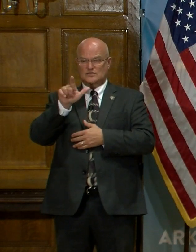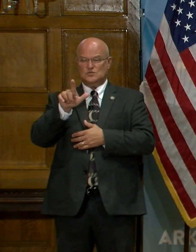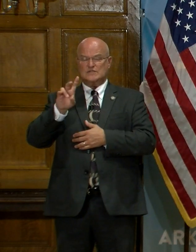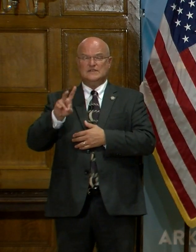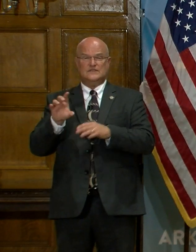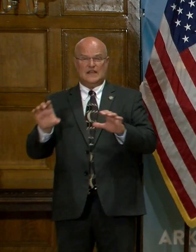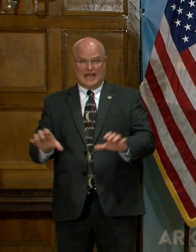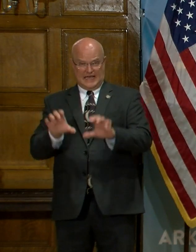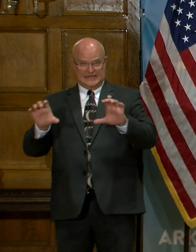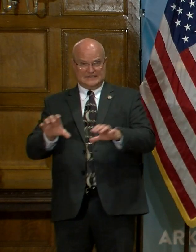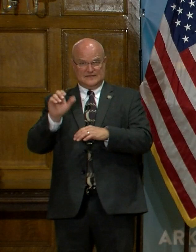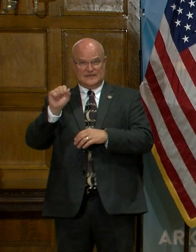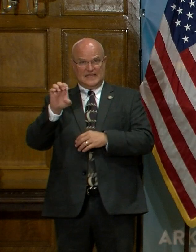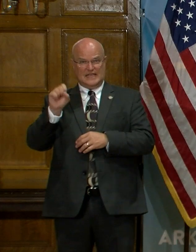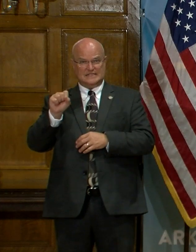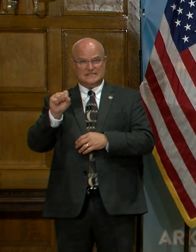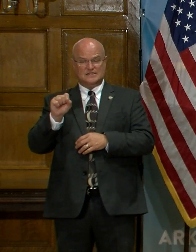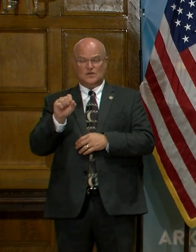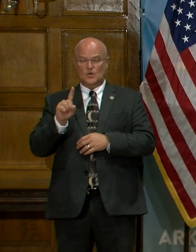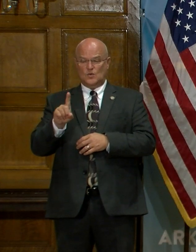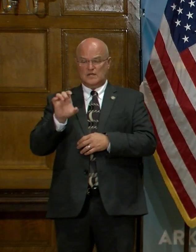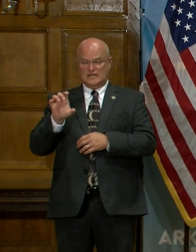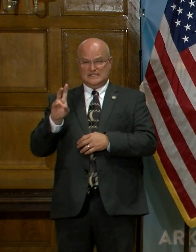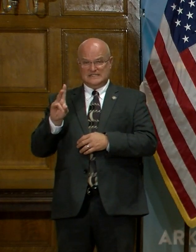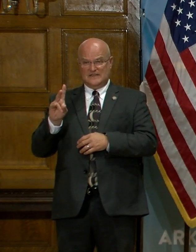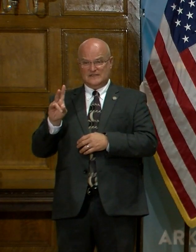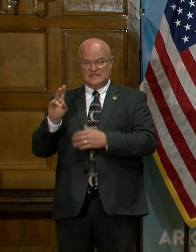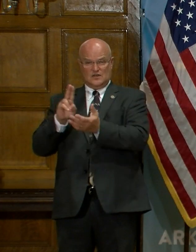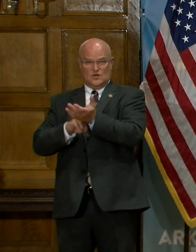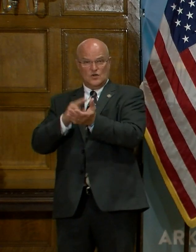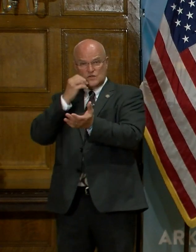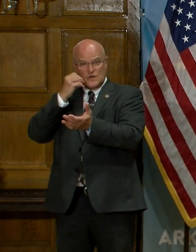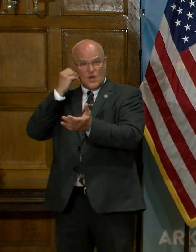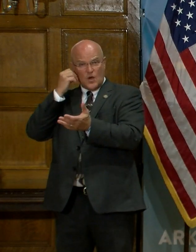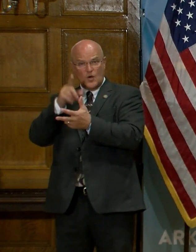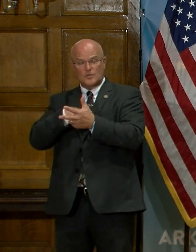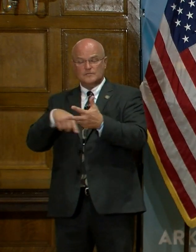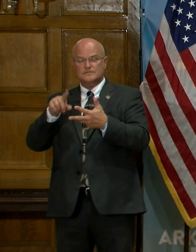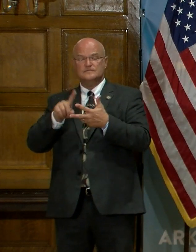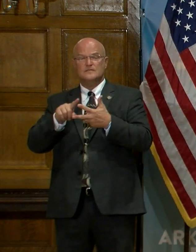6,127 are active cases, 117 in a nursing home,